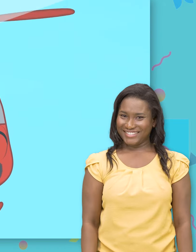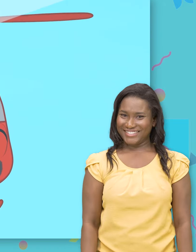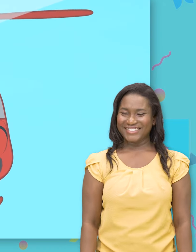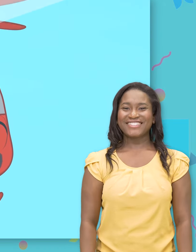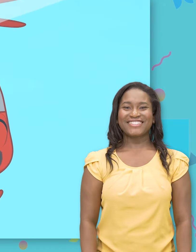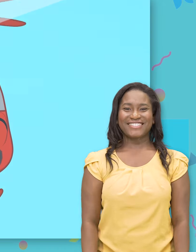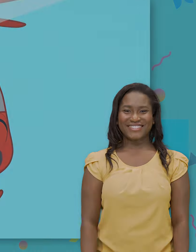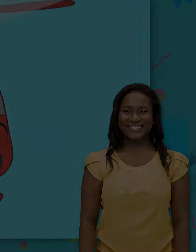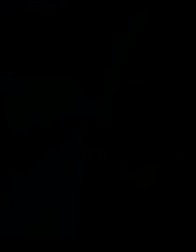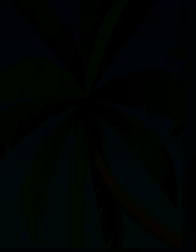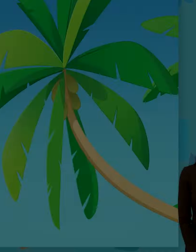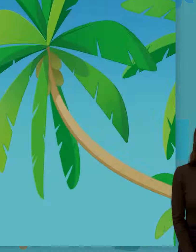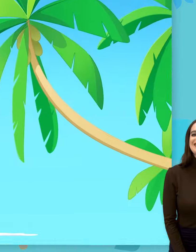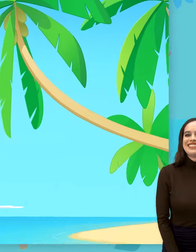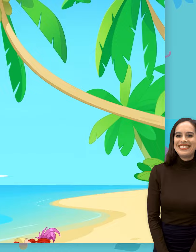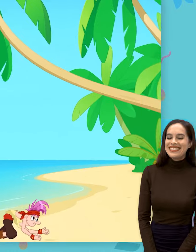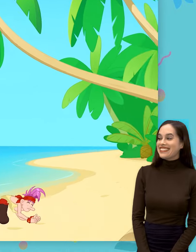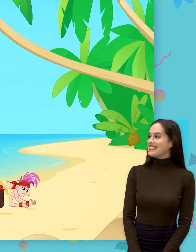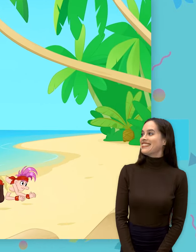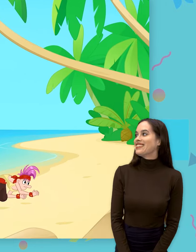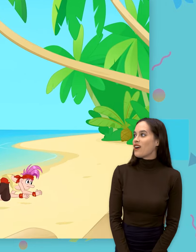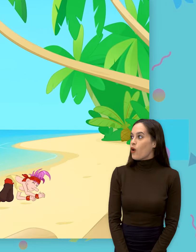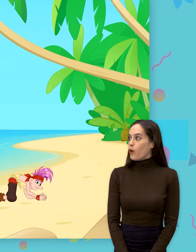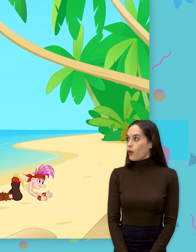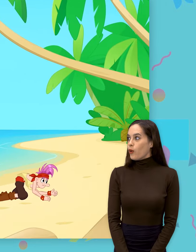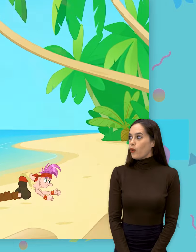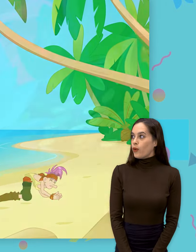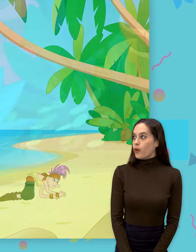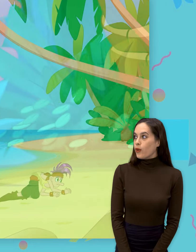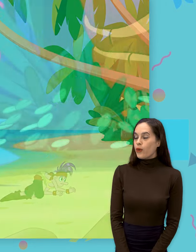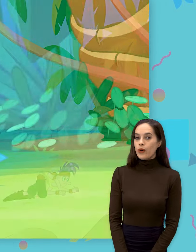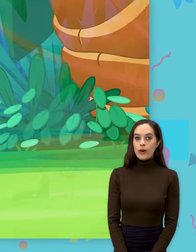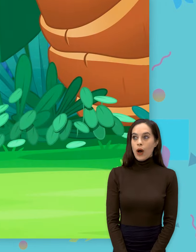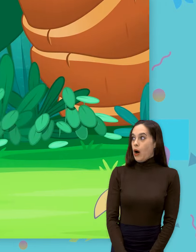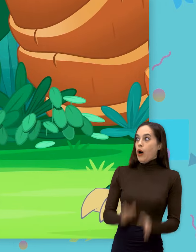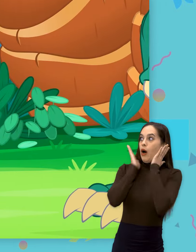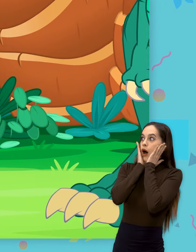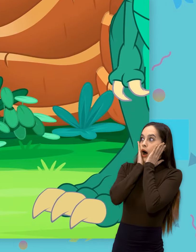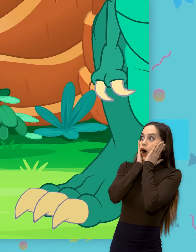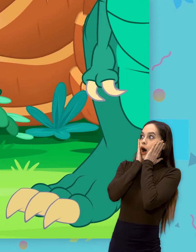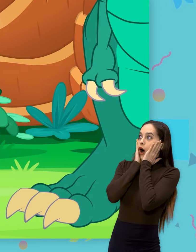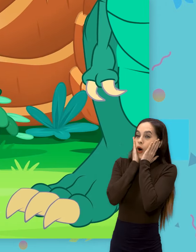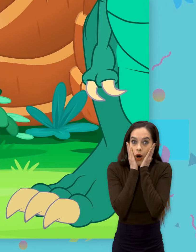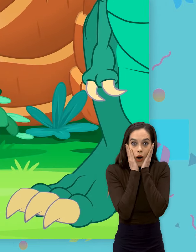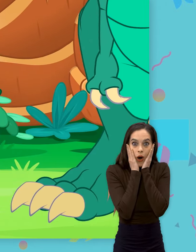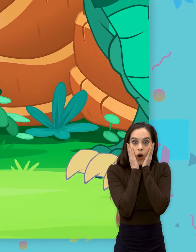Thank you.